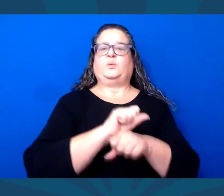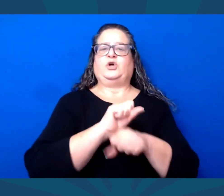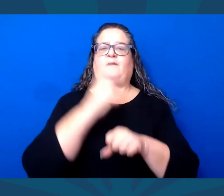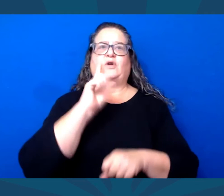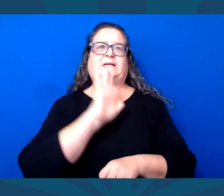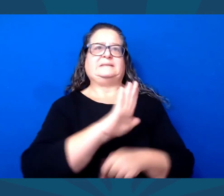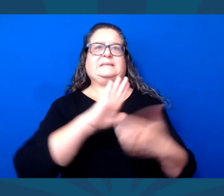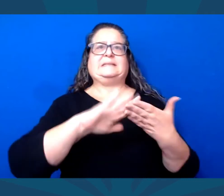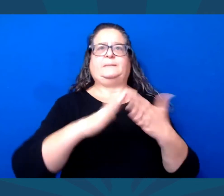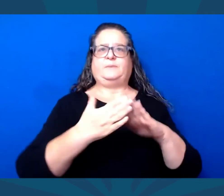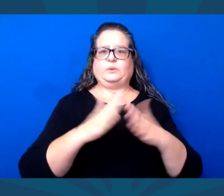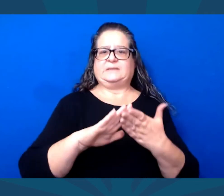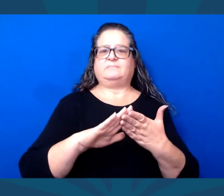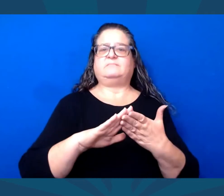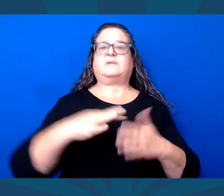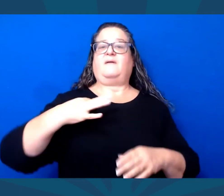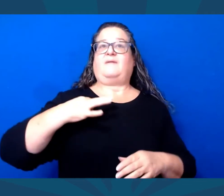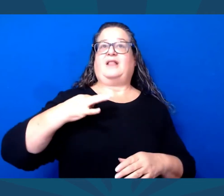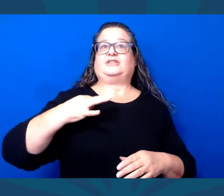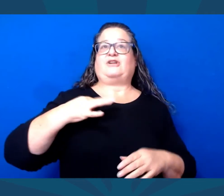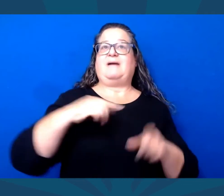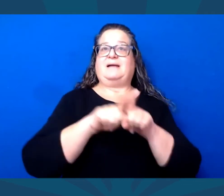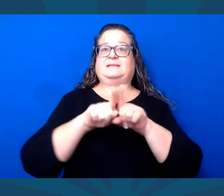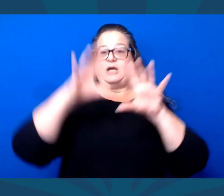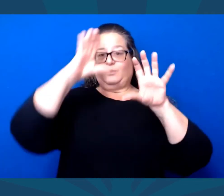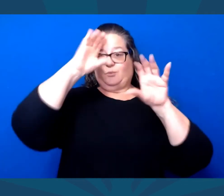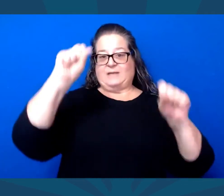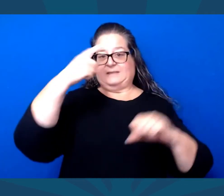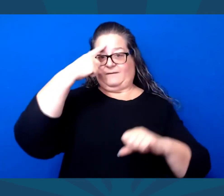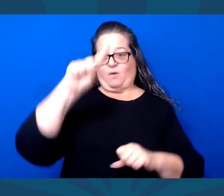Michael went to work for his community at the early age of 16,